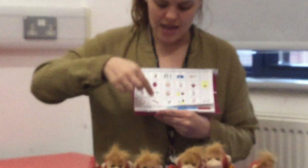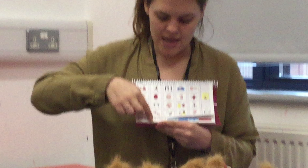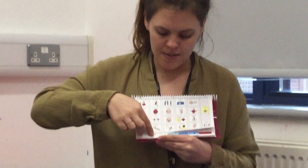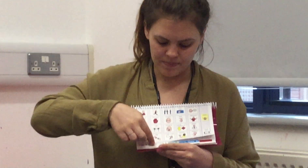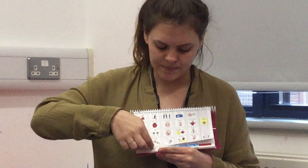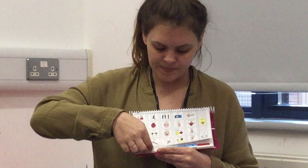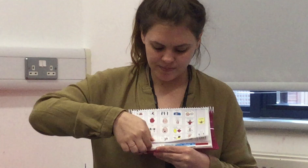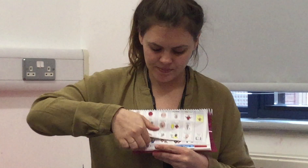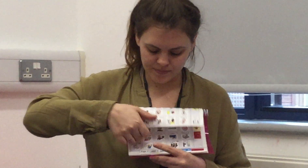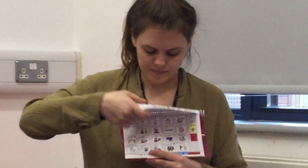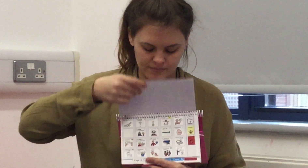say.